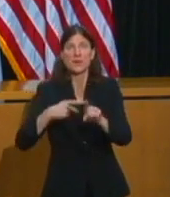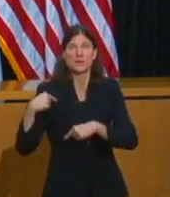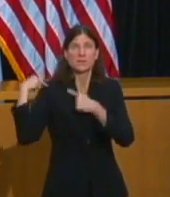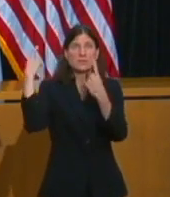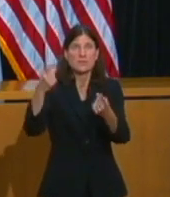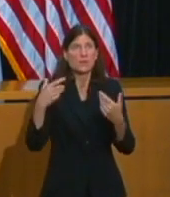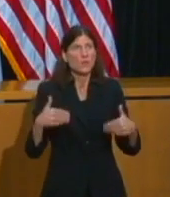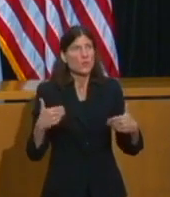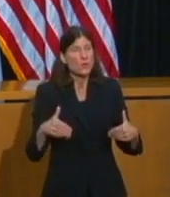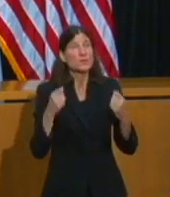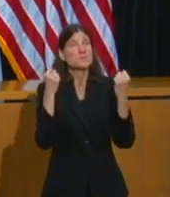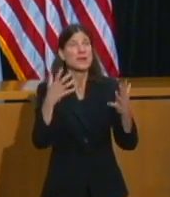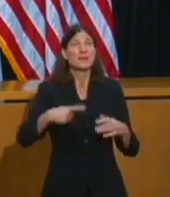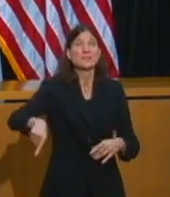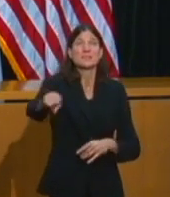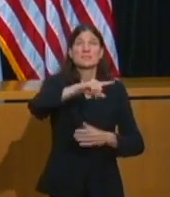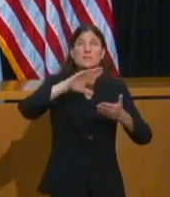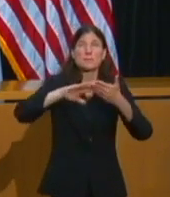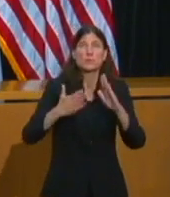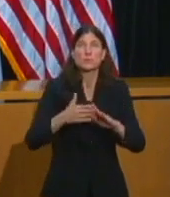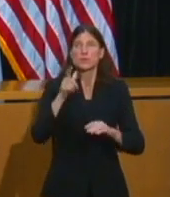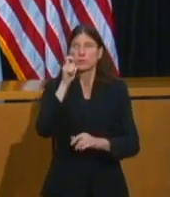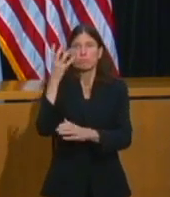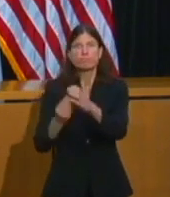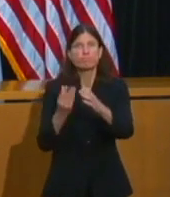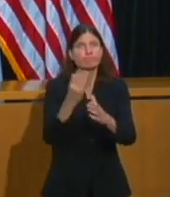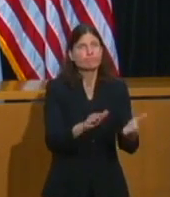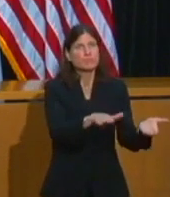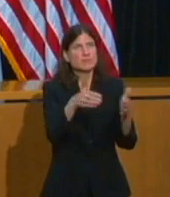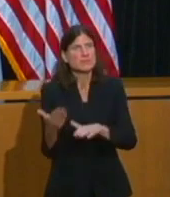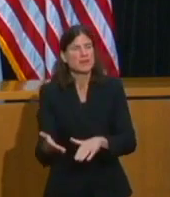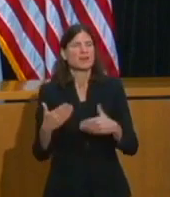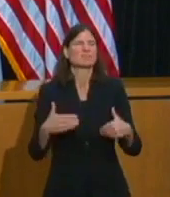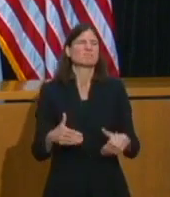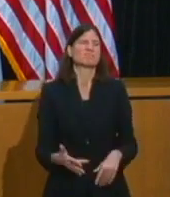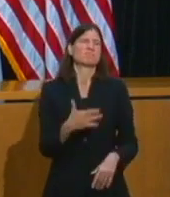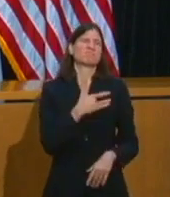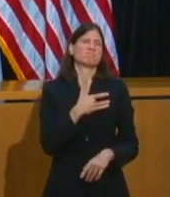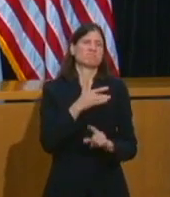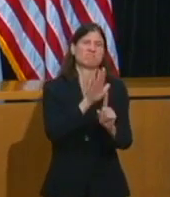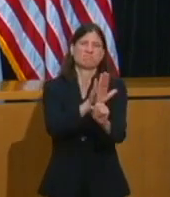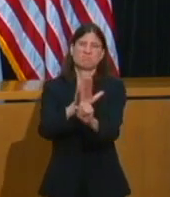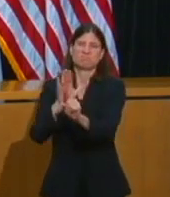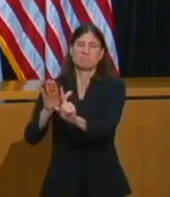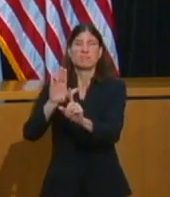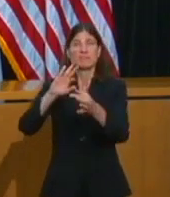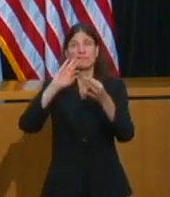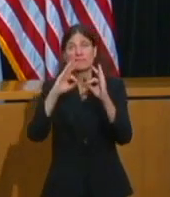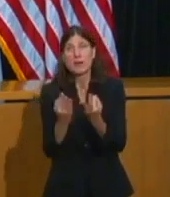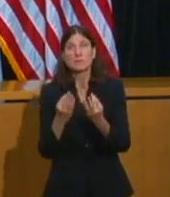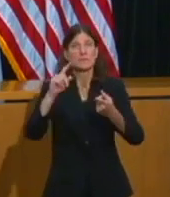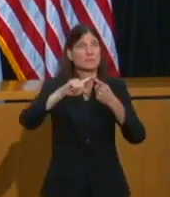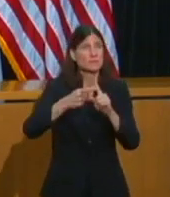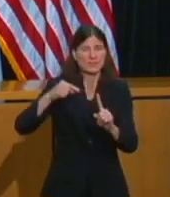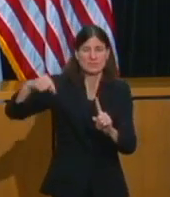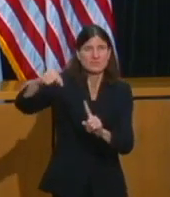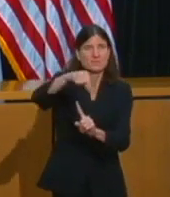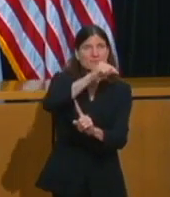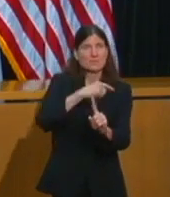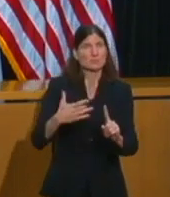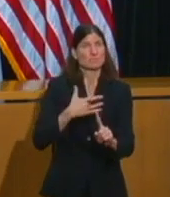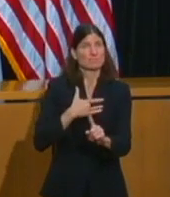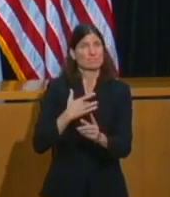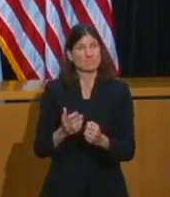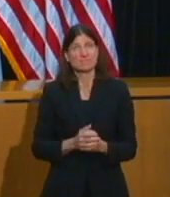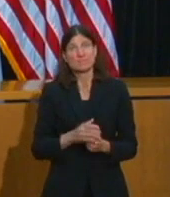us far beyond what many of us ever thought we would have to handle. Now, we know Massachusetts is strong, and you all have shown